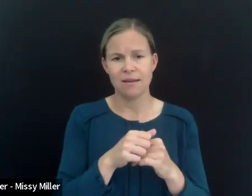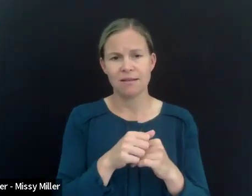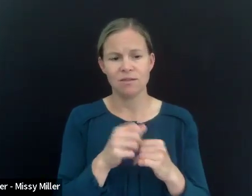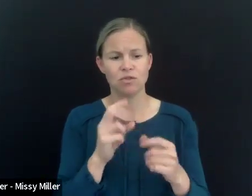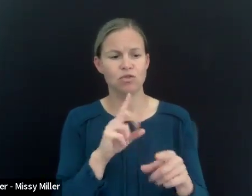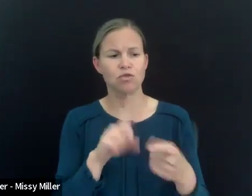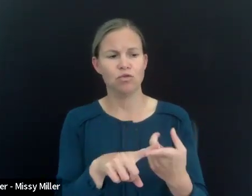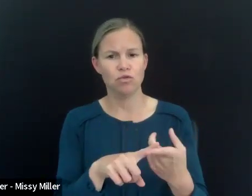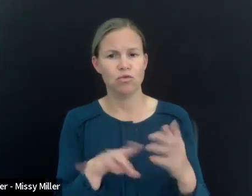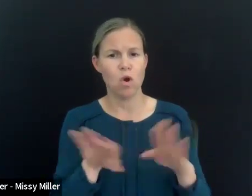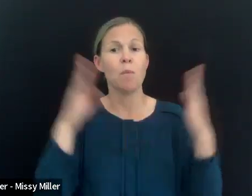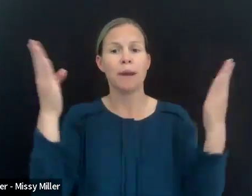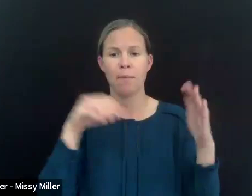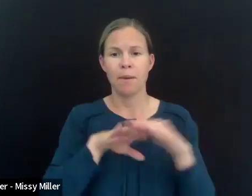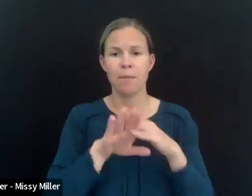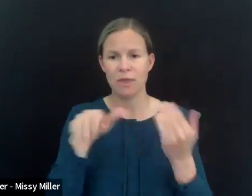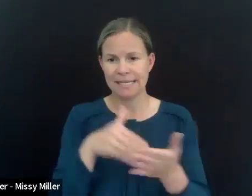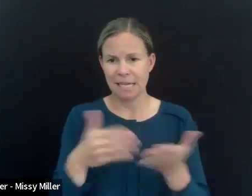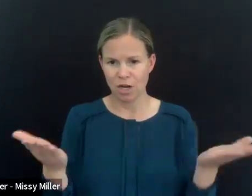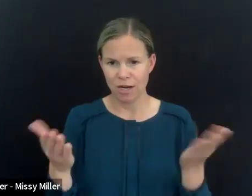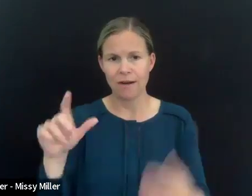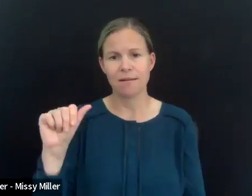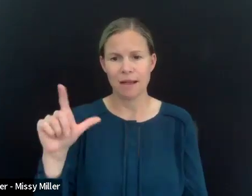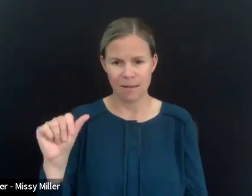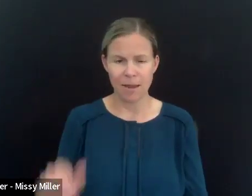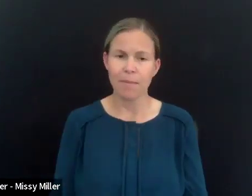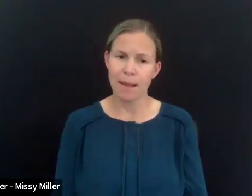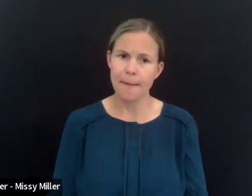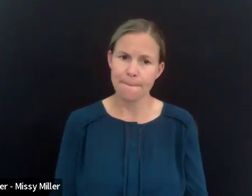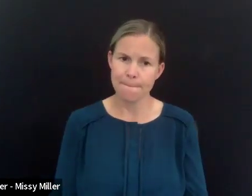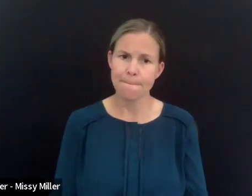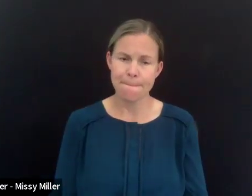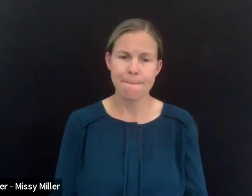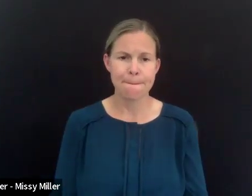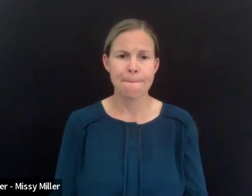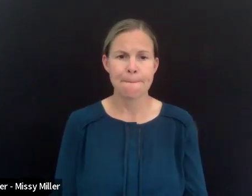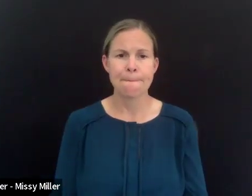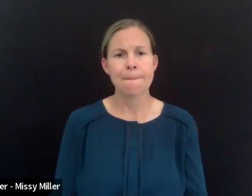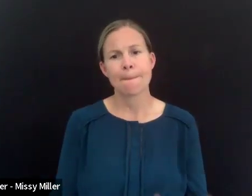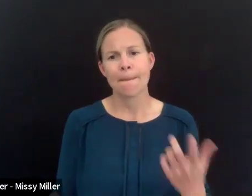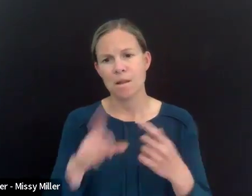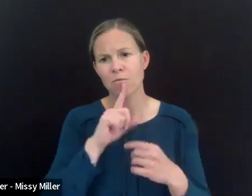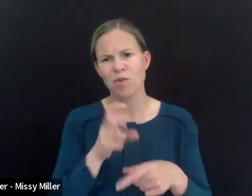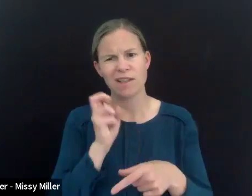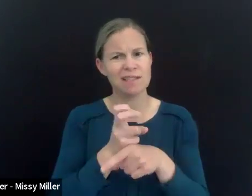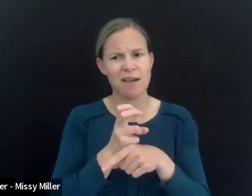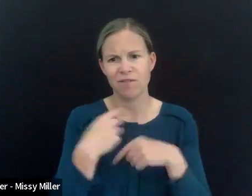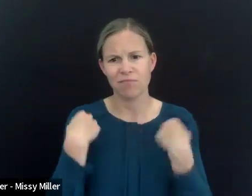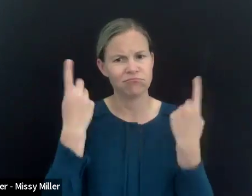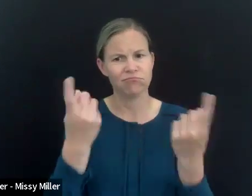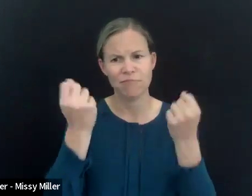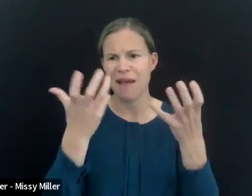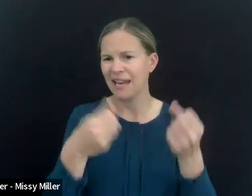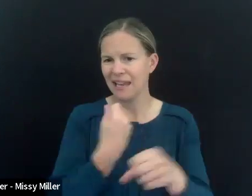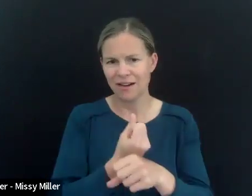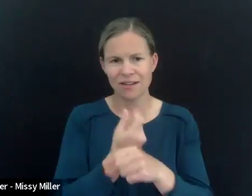to opening birthing centers here in Alabama, which has been an ongoing battle for a number of years. And so one of our